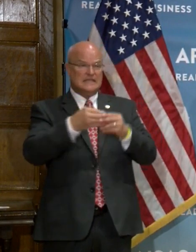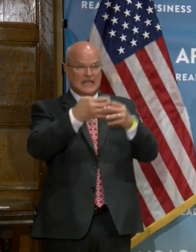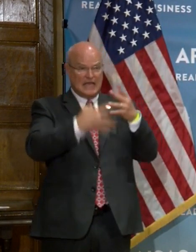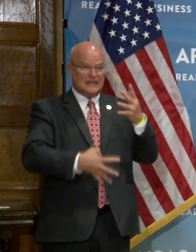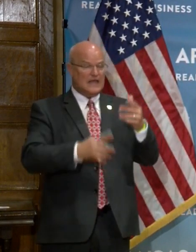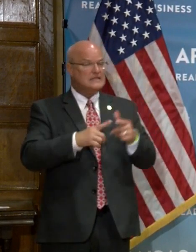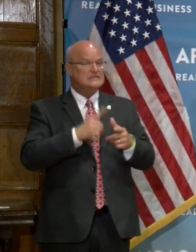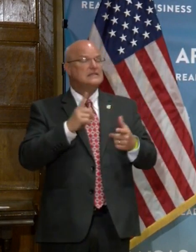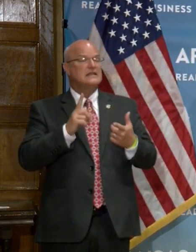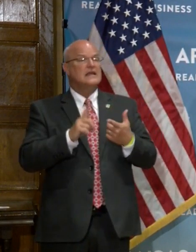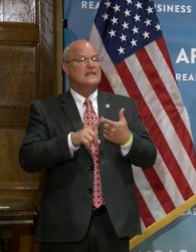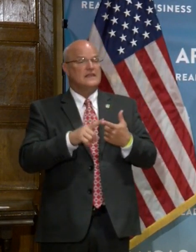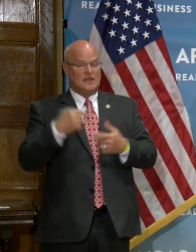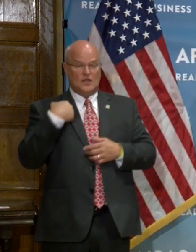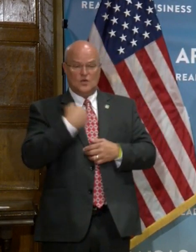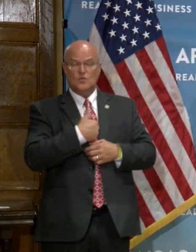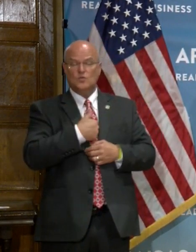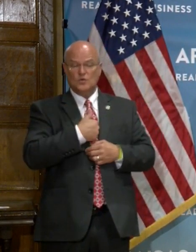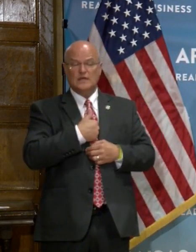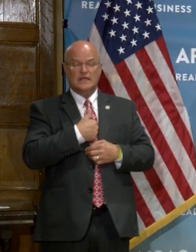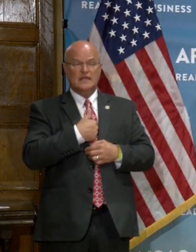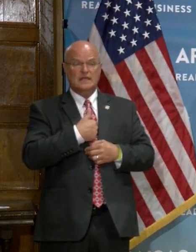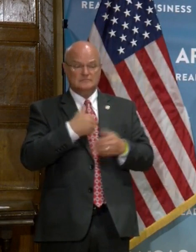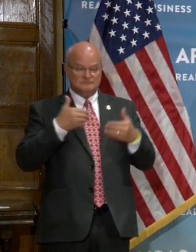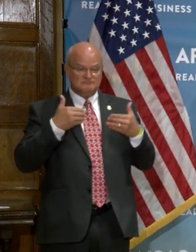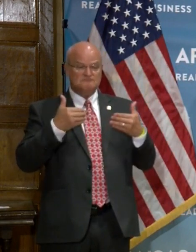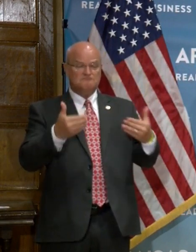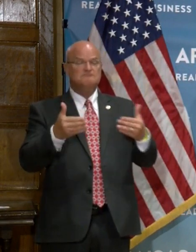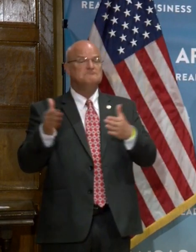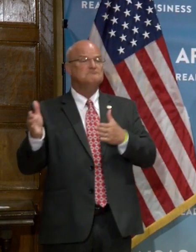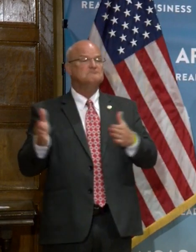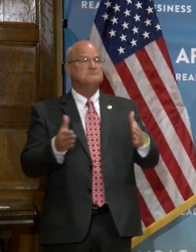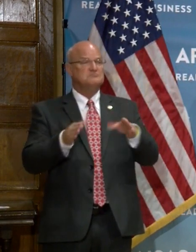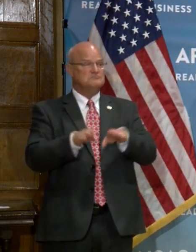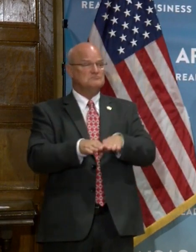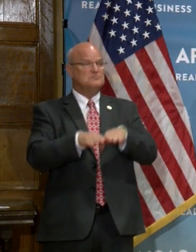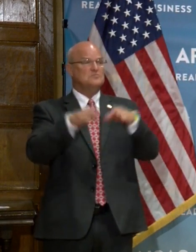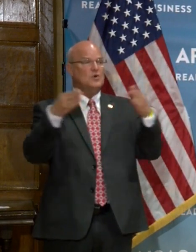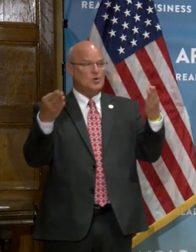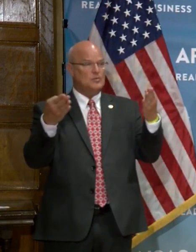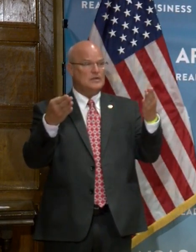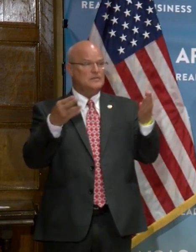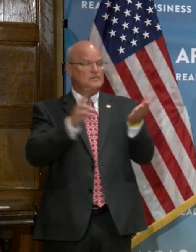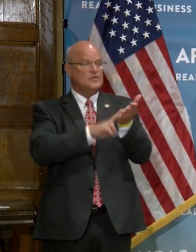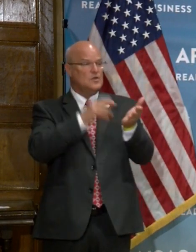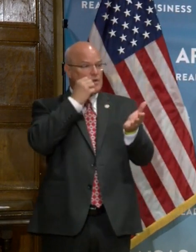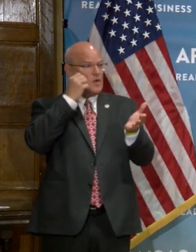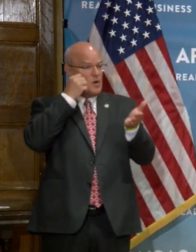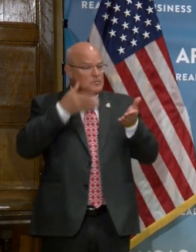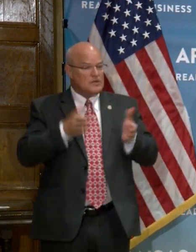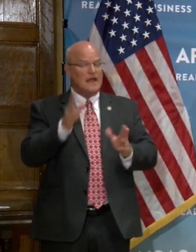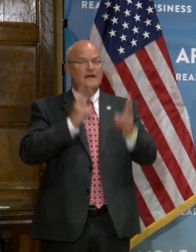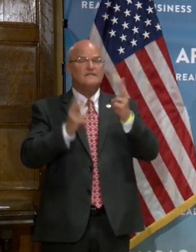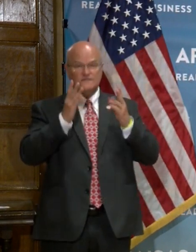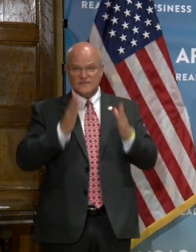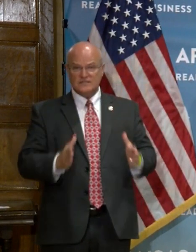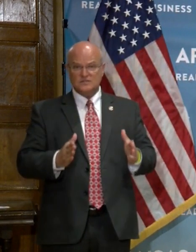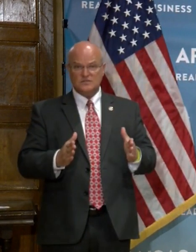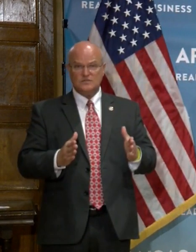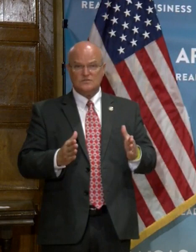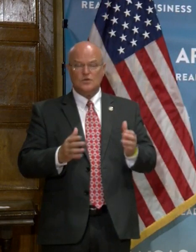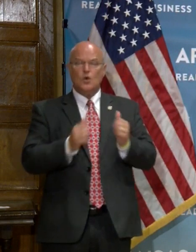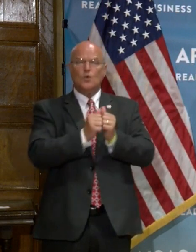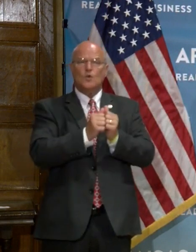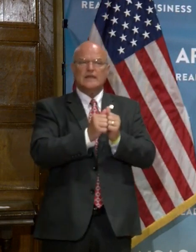guidelines, then we go ahead and plan on continuing to reopen them to allow visitors with